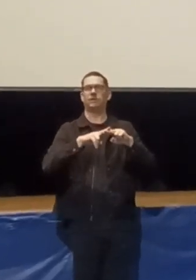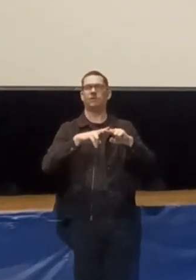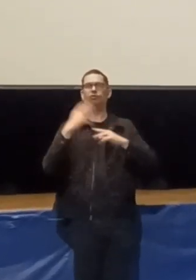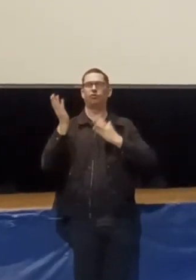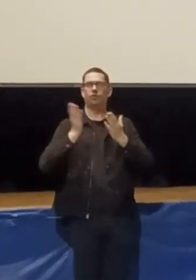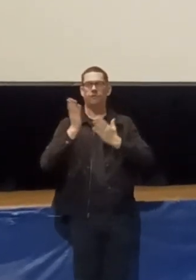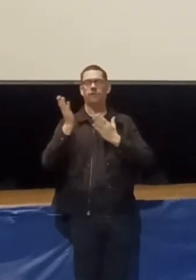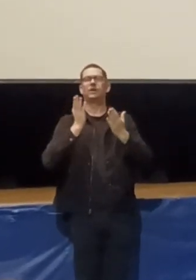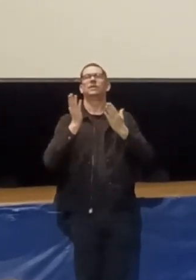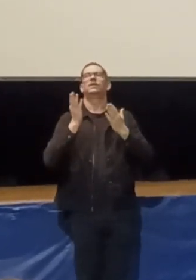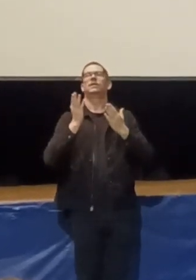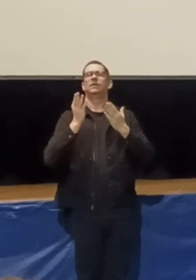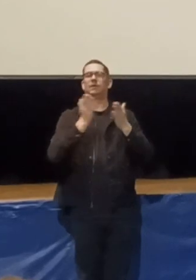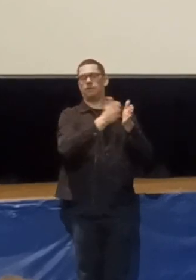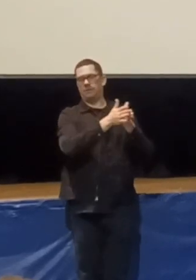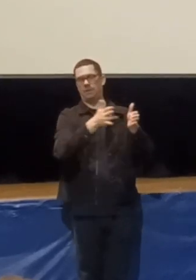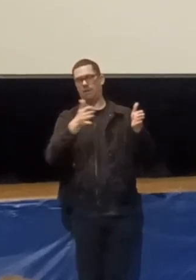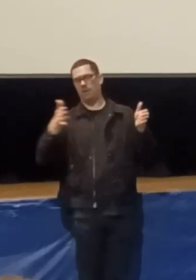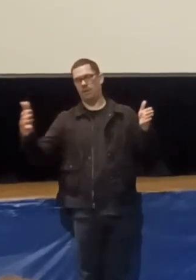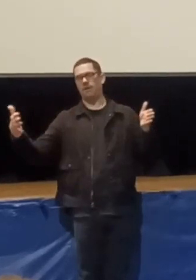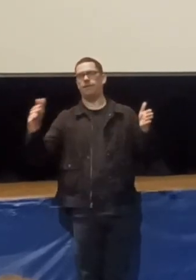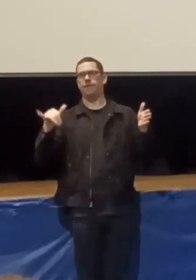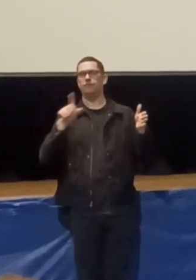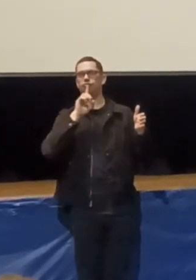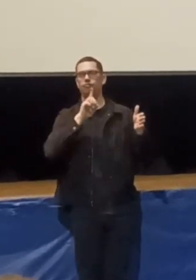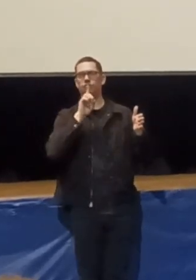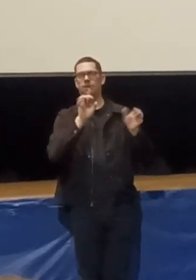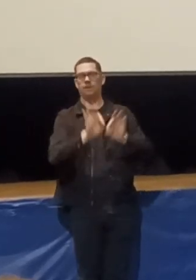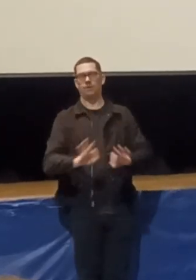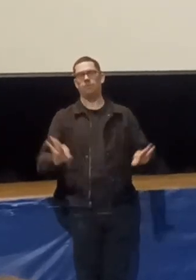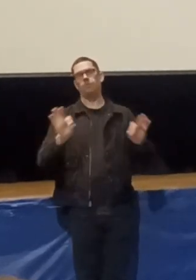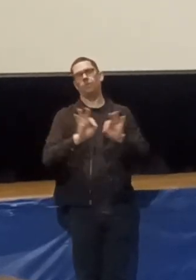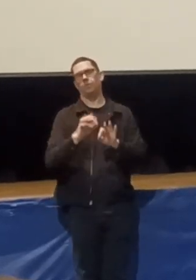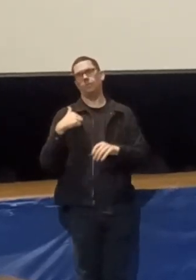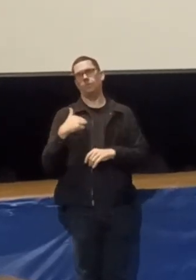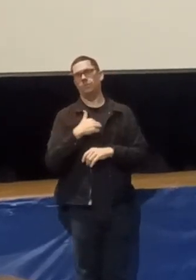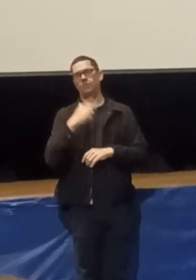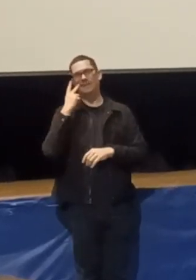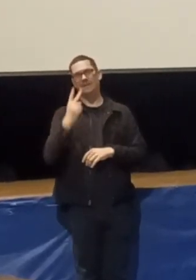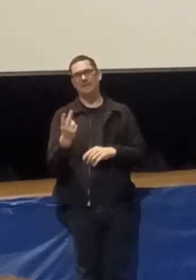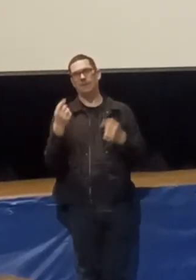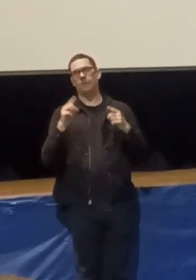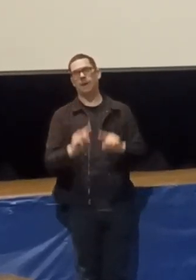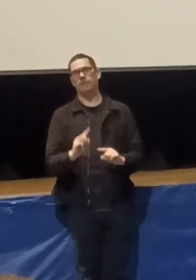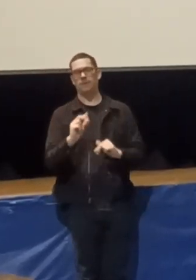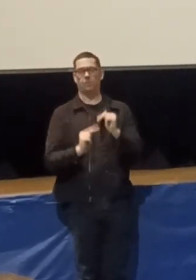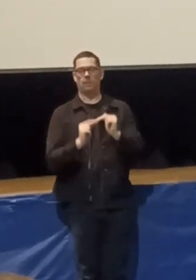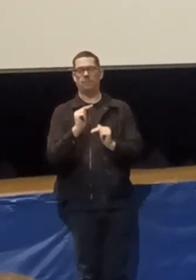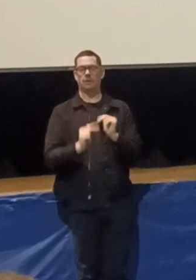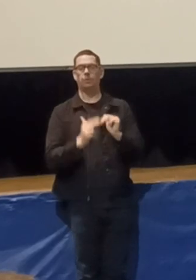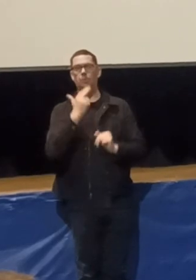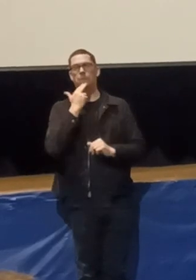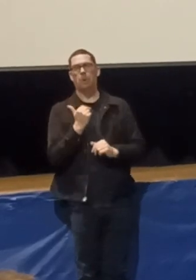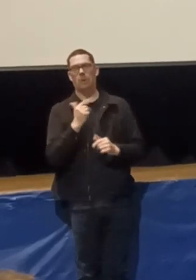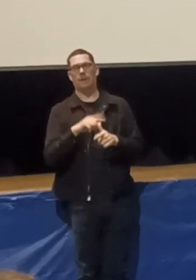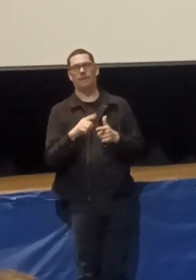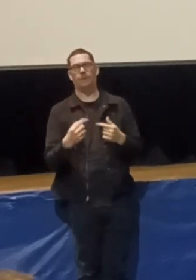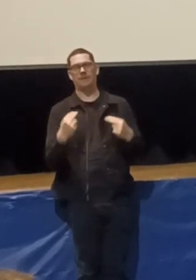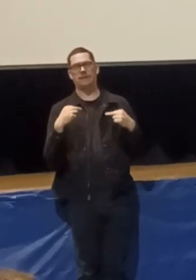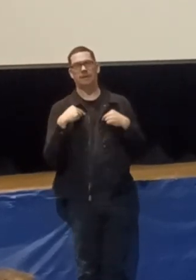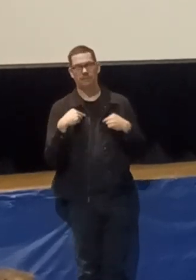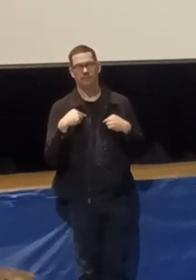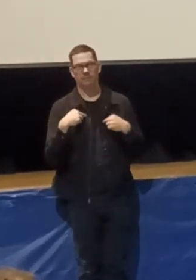service over that period is really, really important, because we see what happens when we build too small and then we get stuck and then we can't provide more peak service when we need